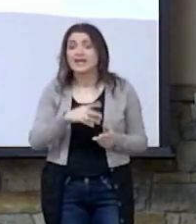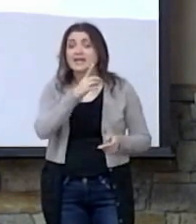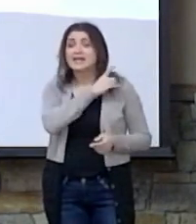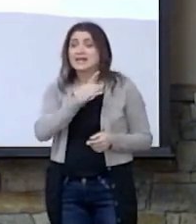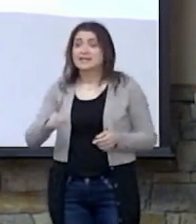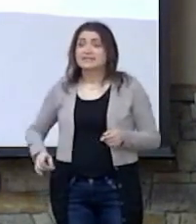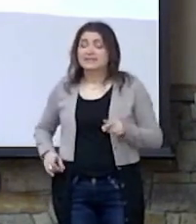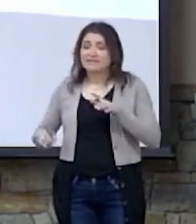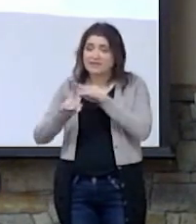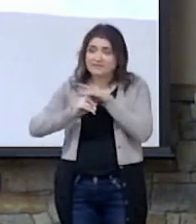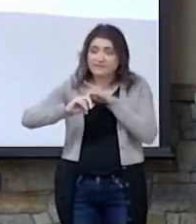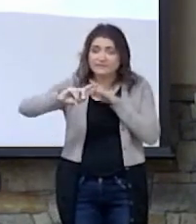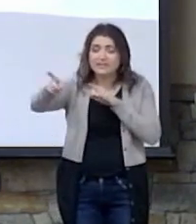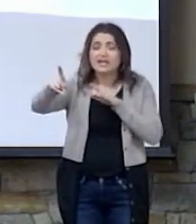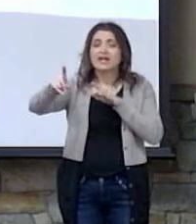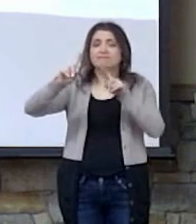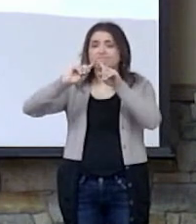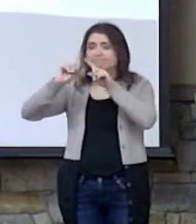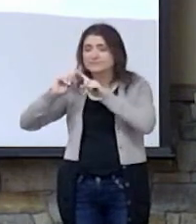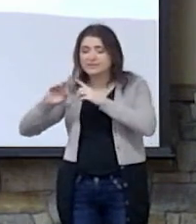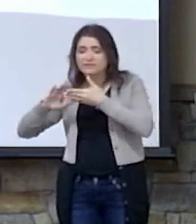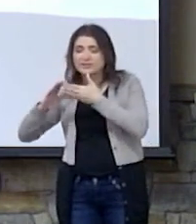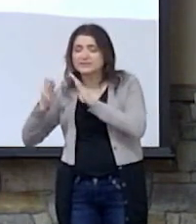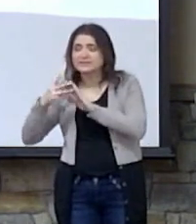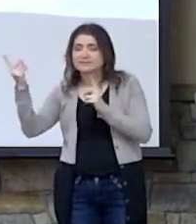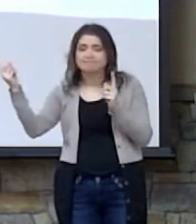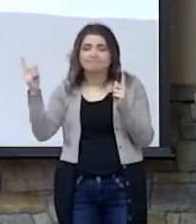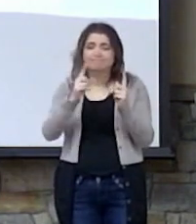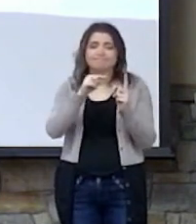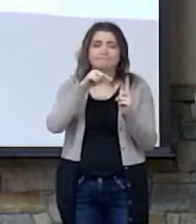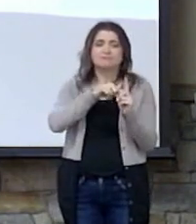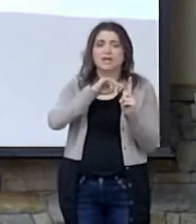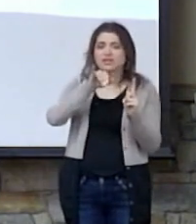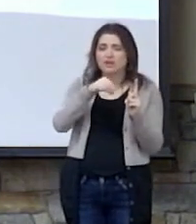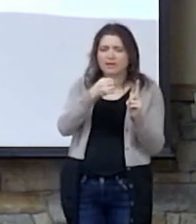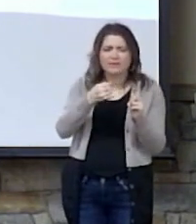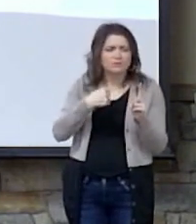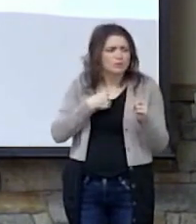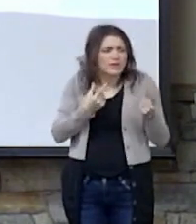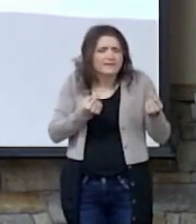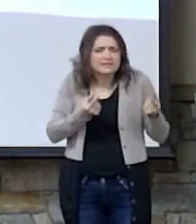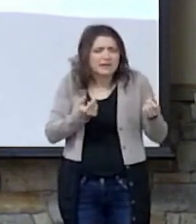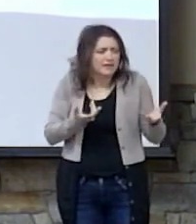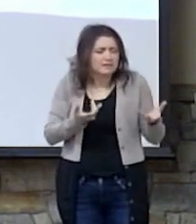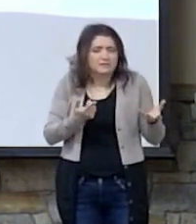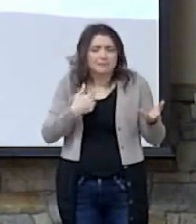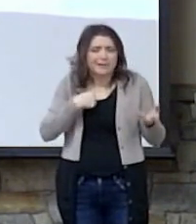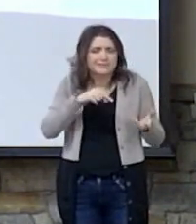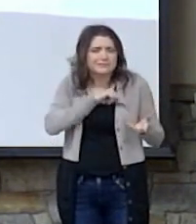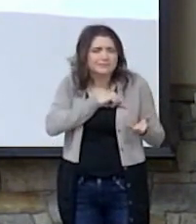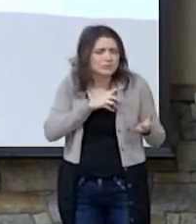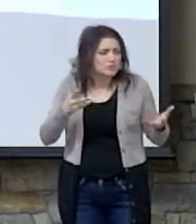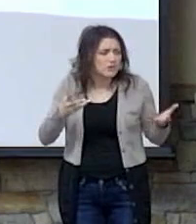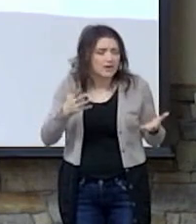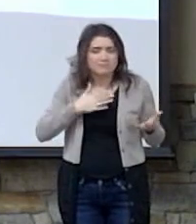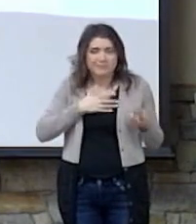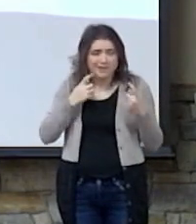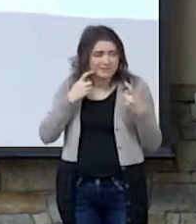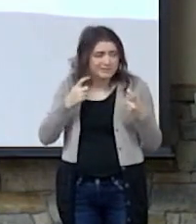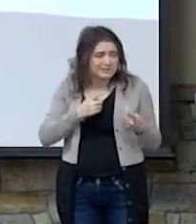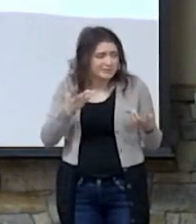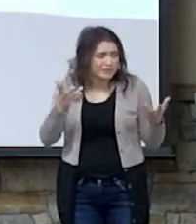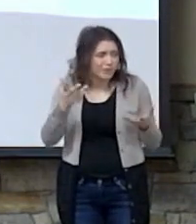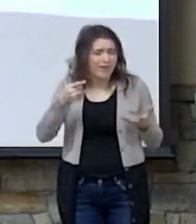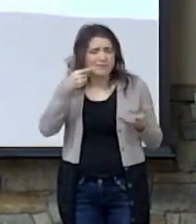fled from Naioth and Ramah and came and said before Jonathan, "What have I done? What is my guilt and what is my sin before your father